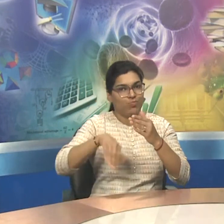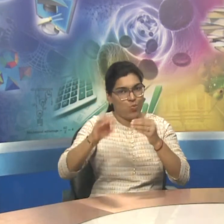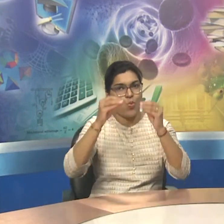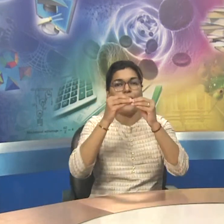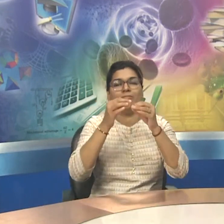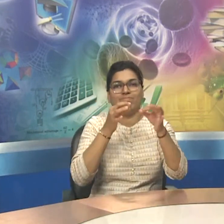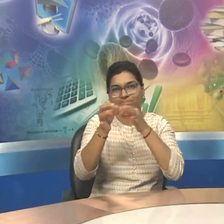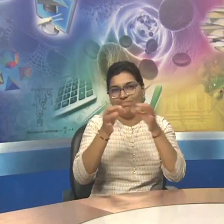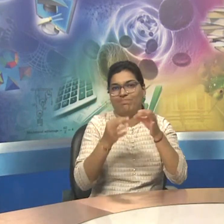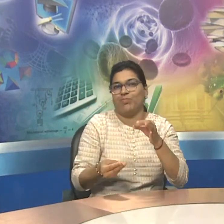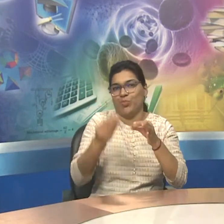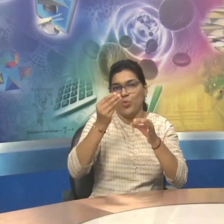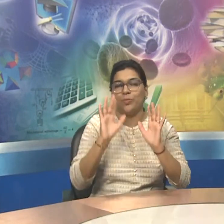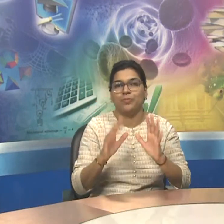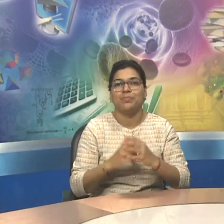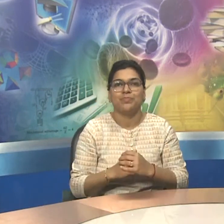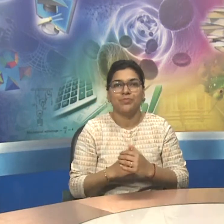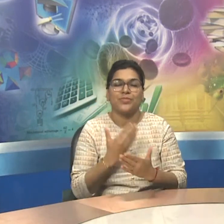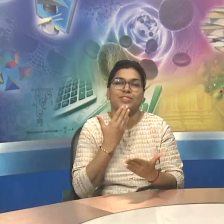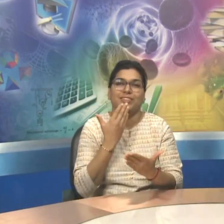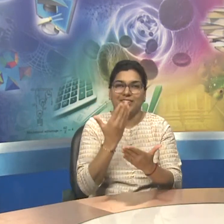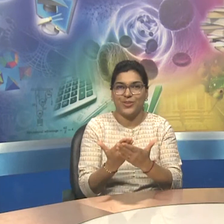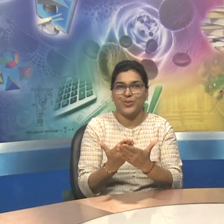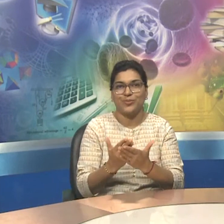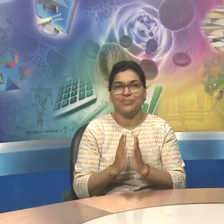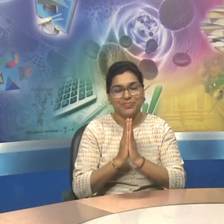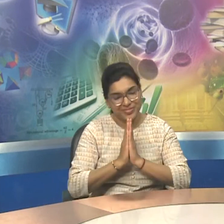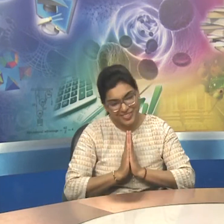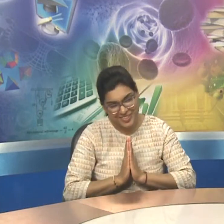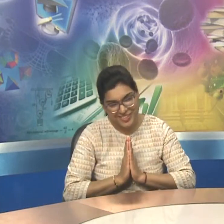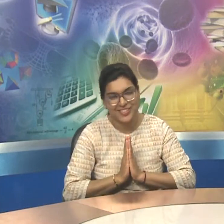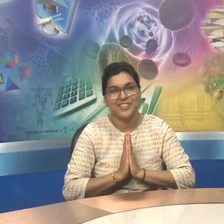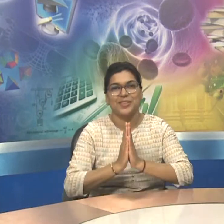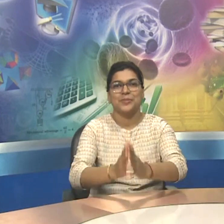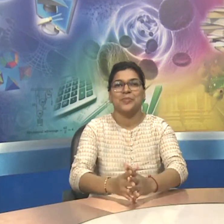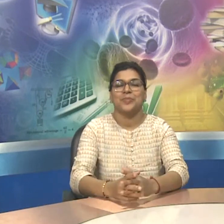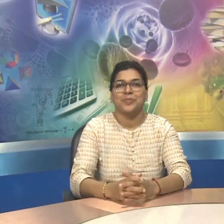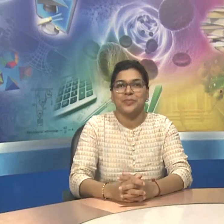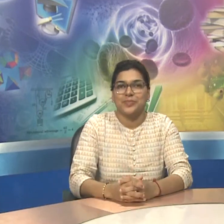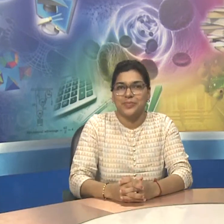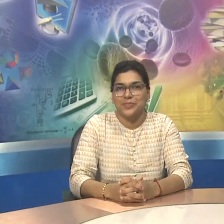will going to do part 2 of the same lesson. Thank you. Namaste.